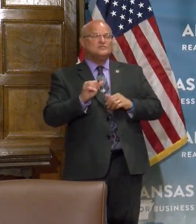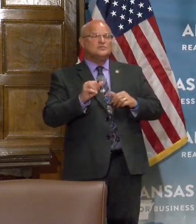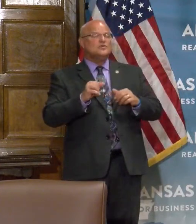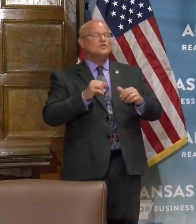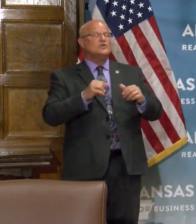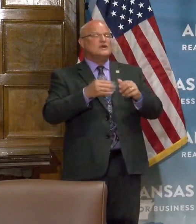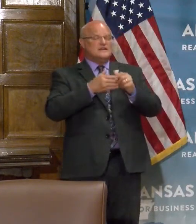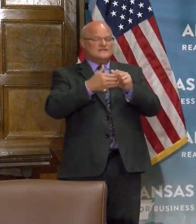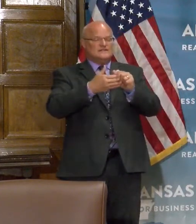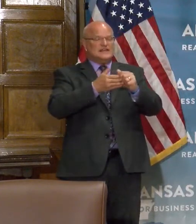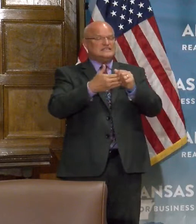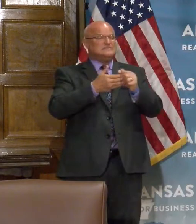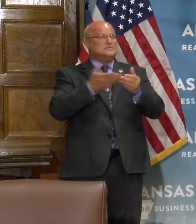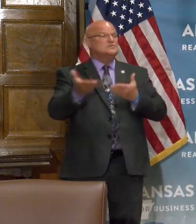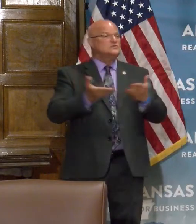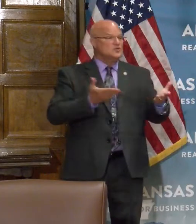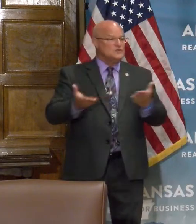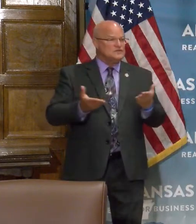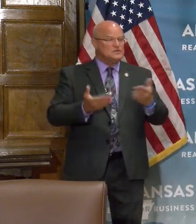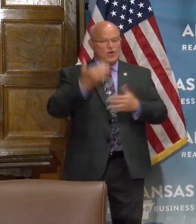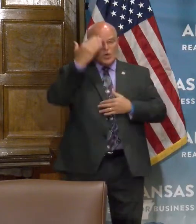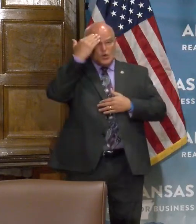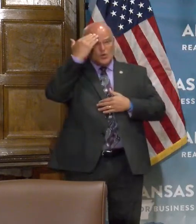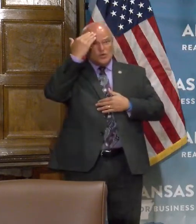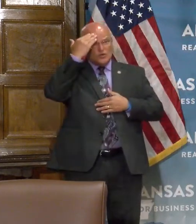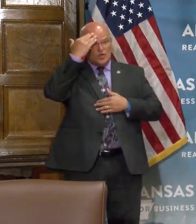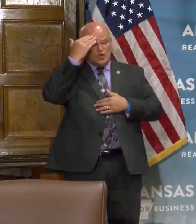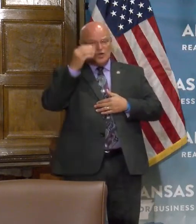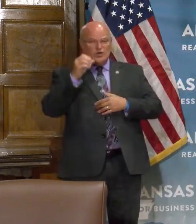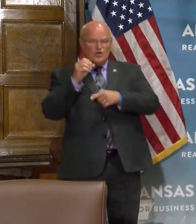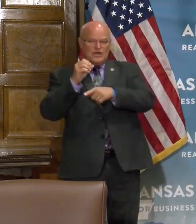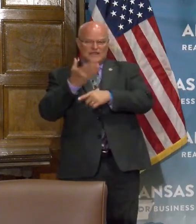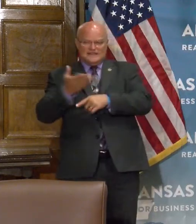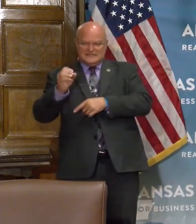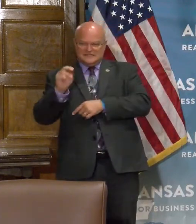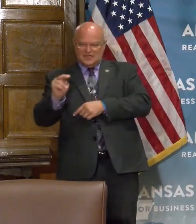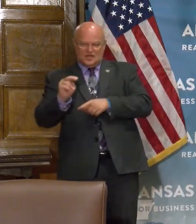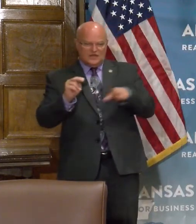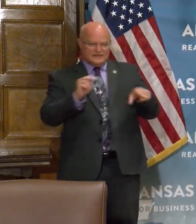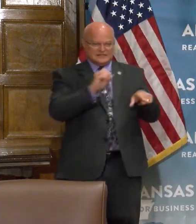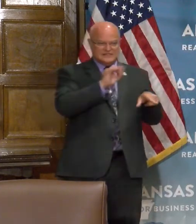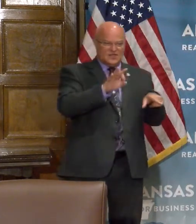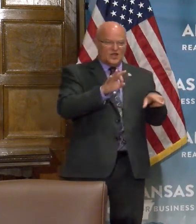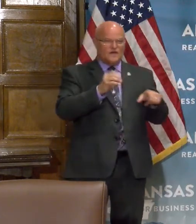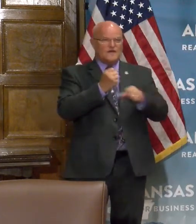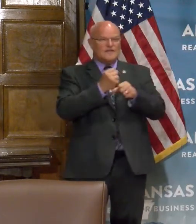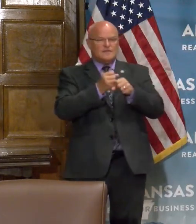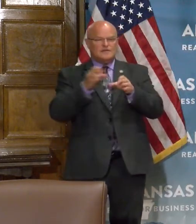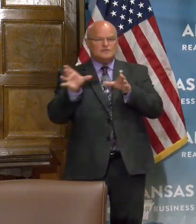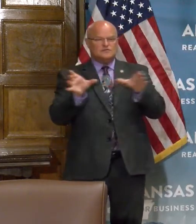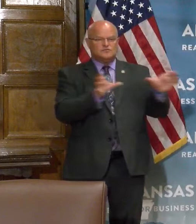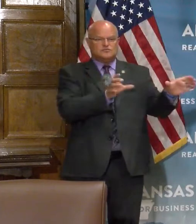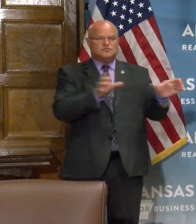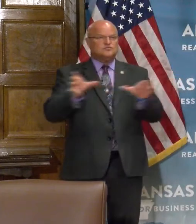our services as needed. So we know when we can turn some of these things on and turn some of these things off, that creates capacity from a clinician